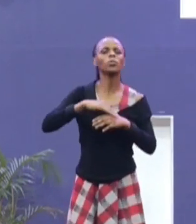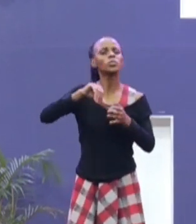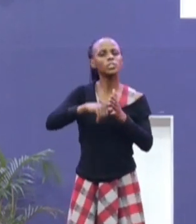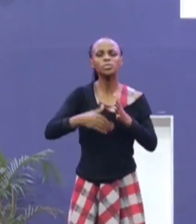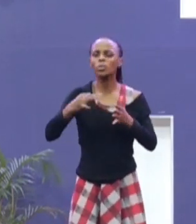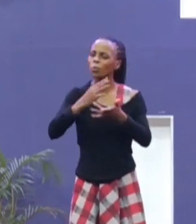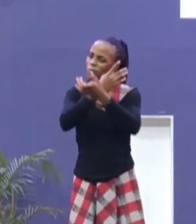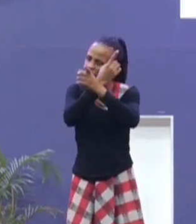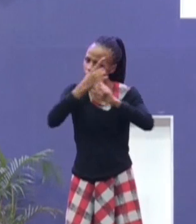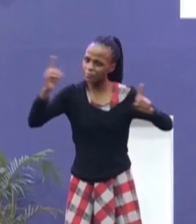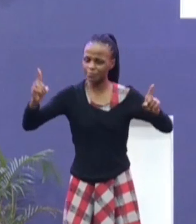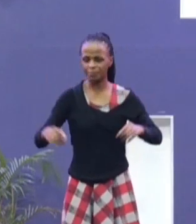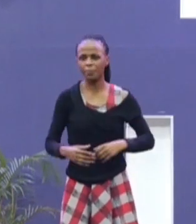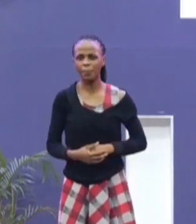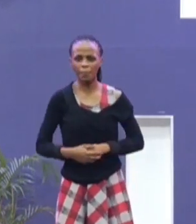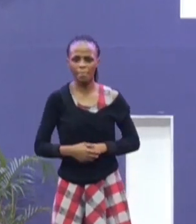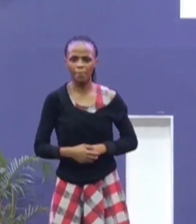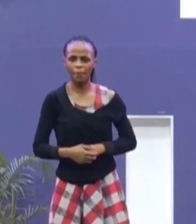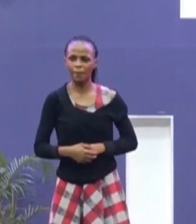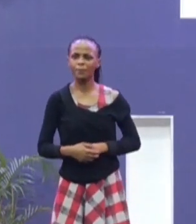mbadde nkola ku bintu bya deliverance.